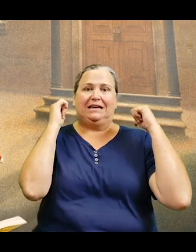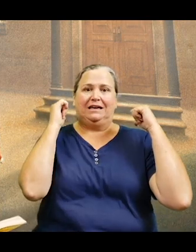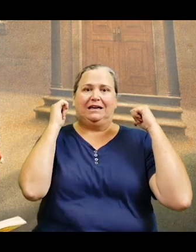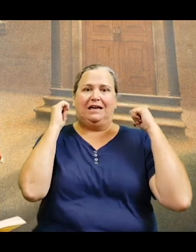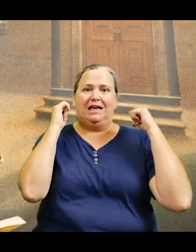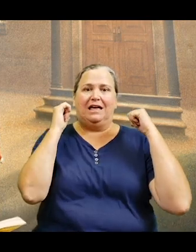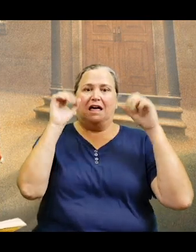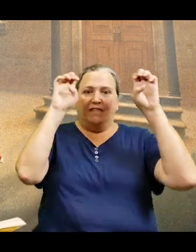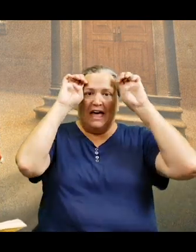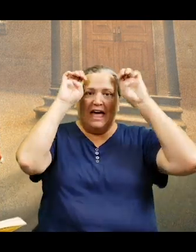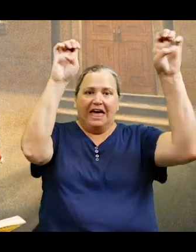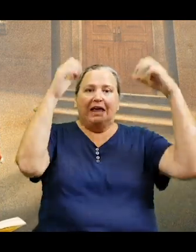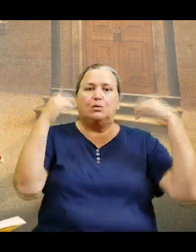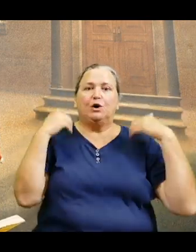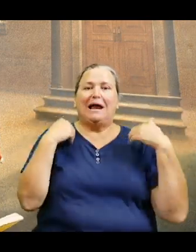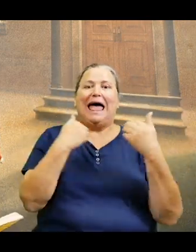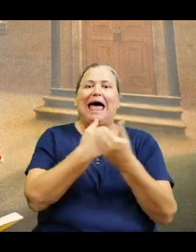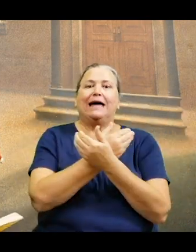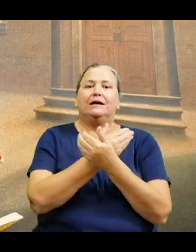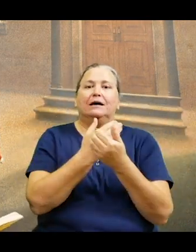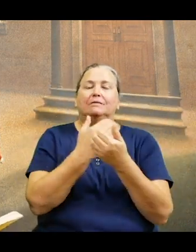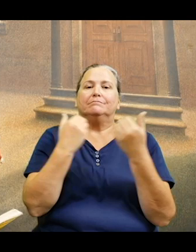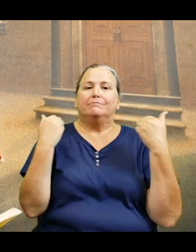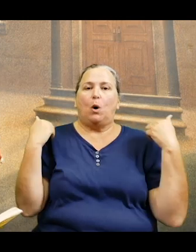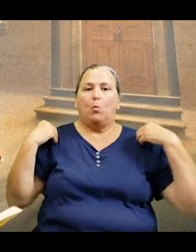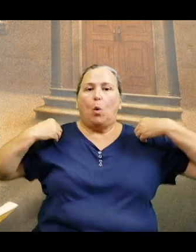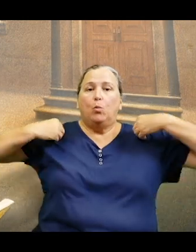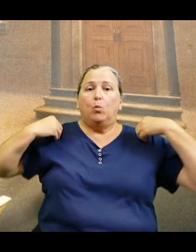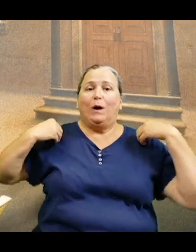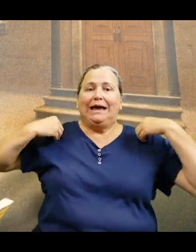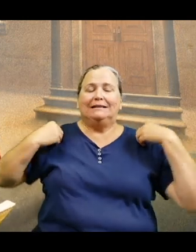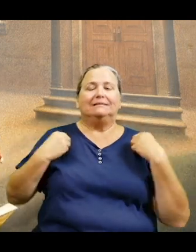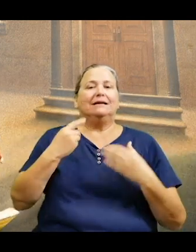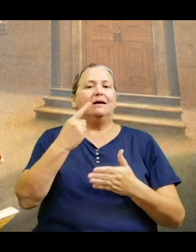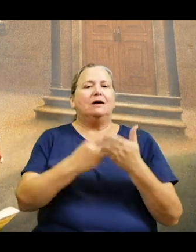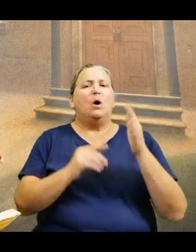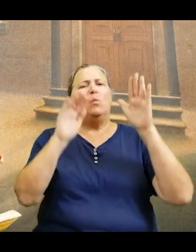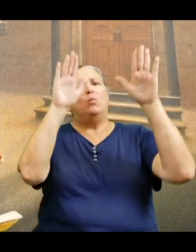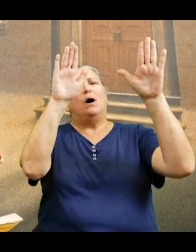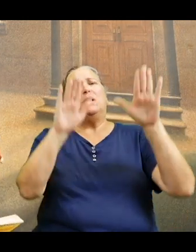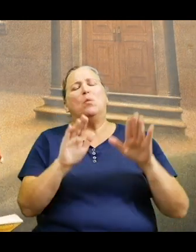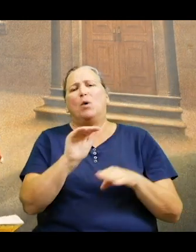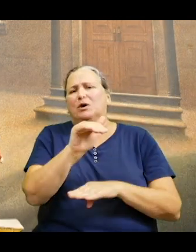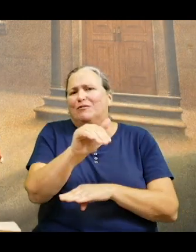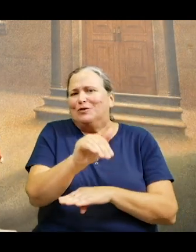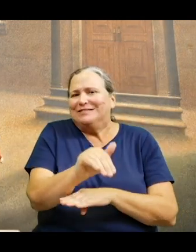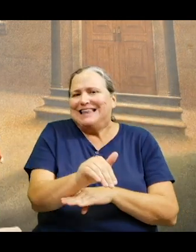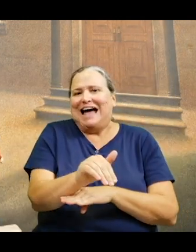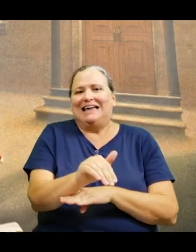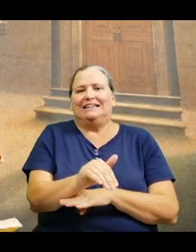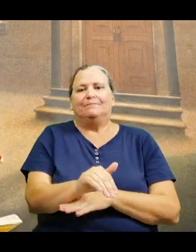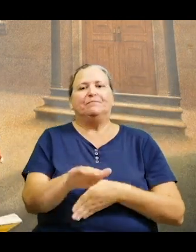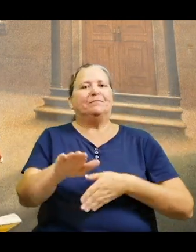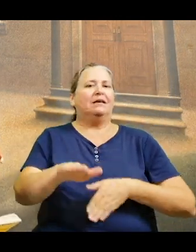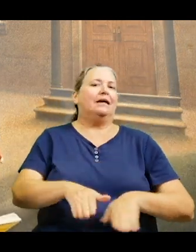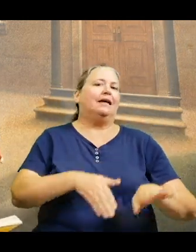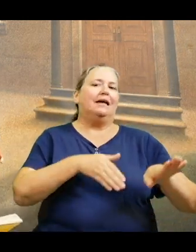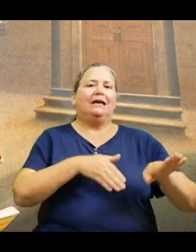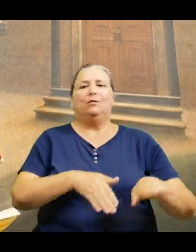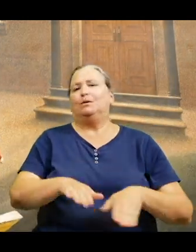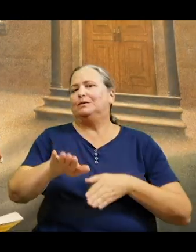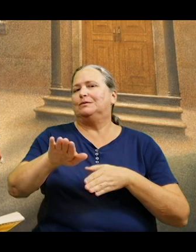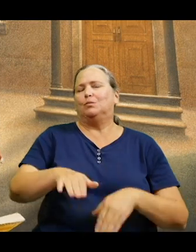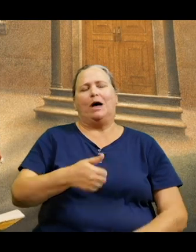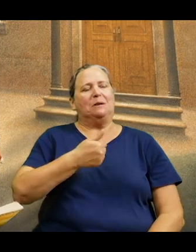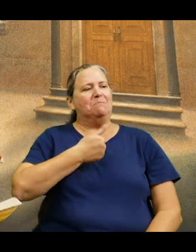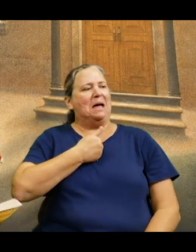to him. They were his wings. What a wonderful night this was! He was walking on his own, he had